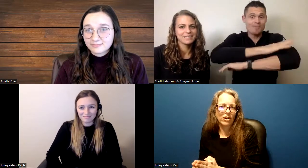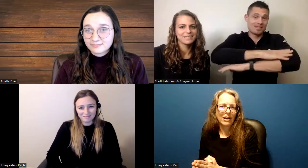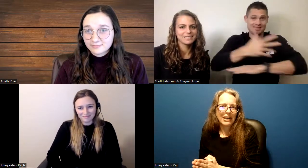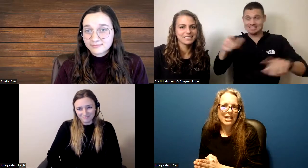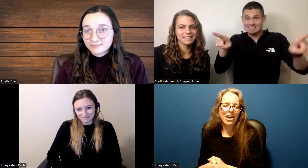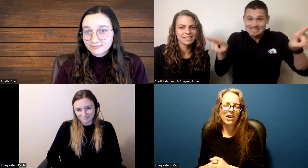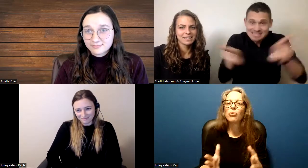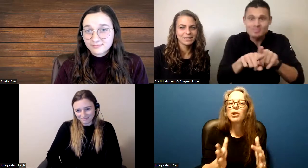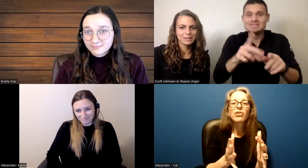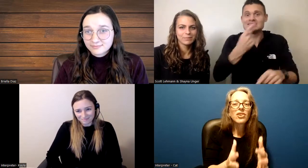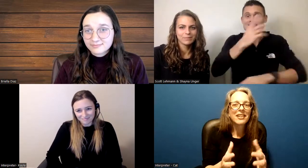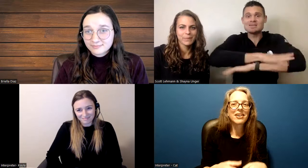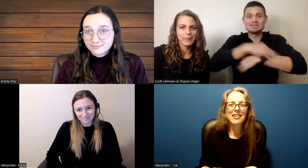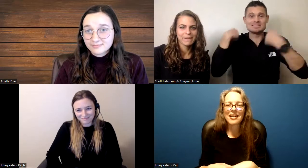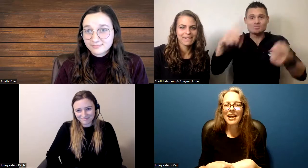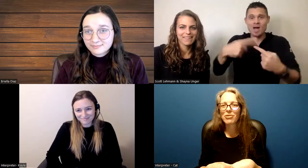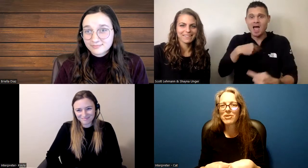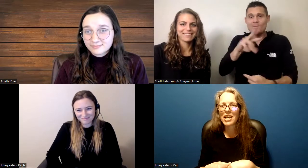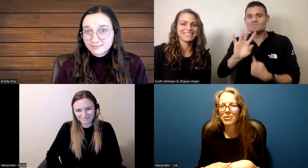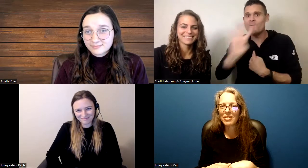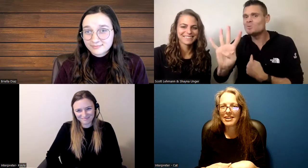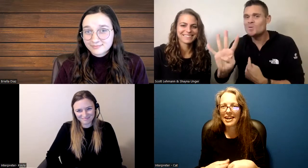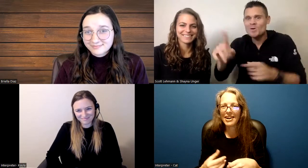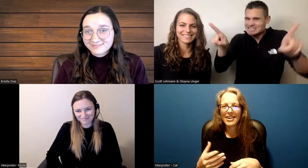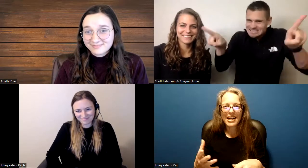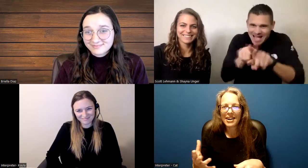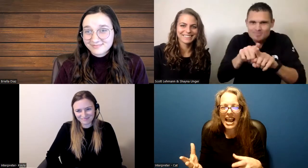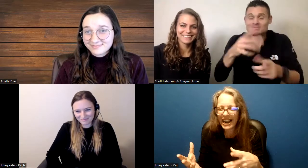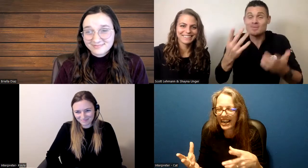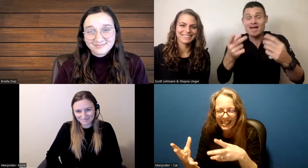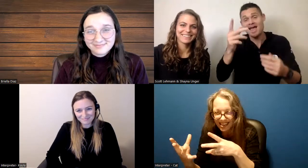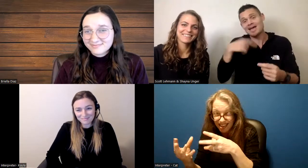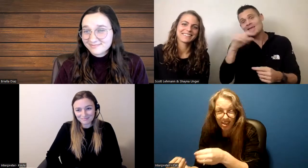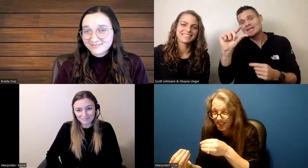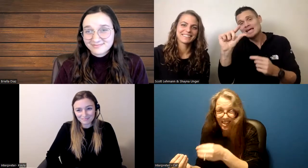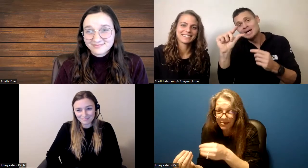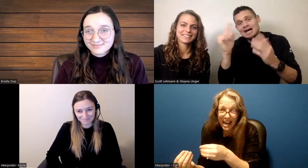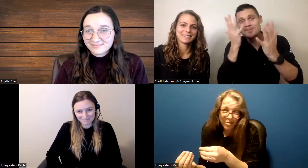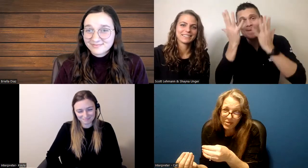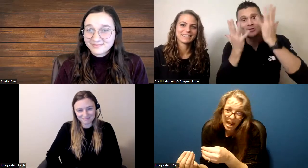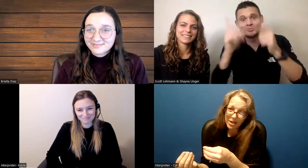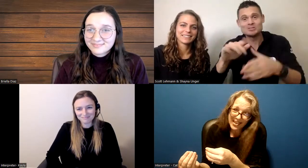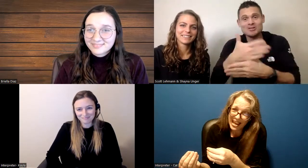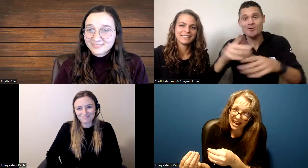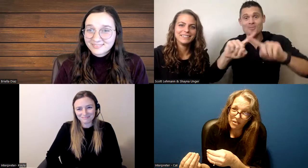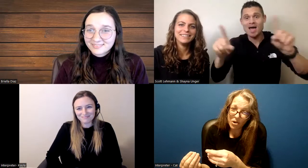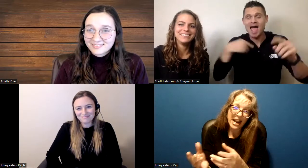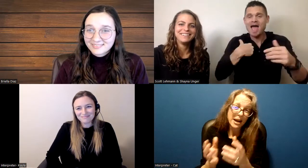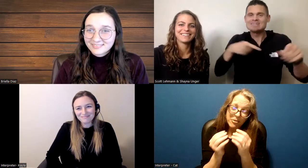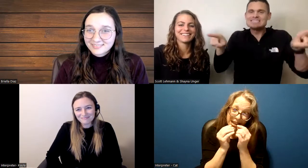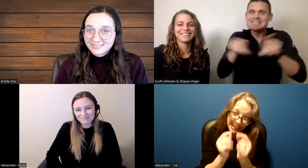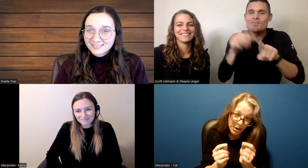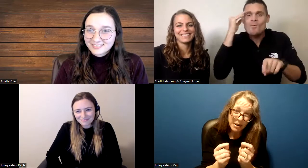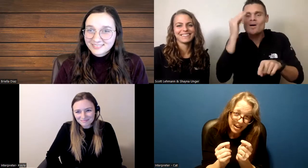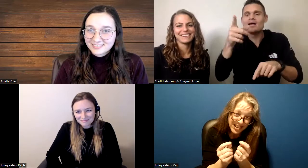old. You know, so we were sitting there at the dining room table, you know, and it's still the same dining room table I sat at four. And